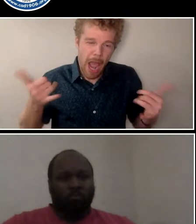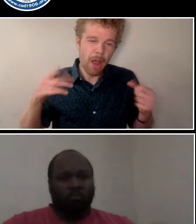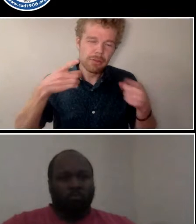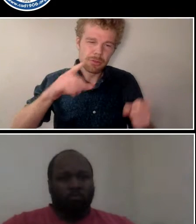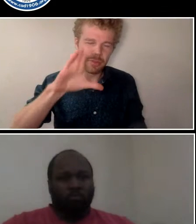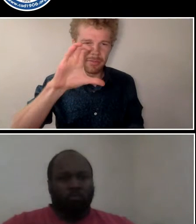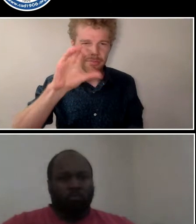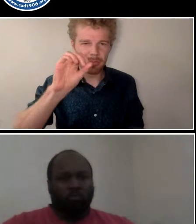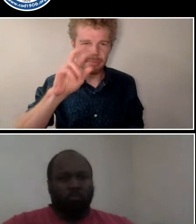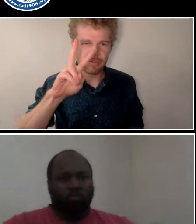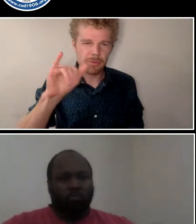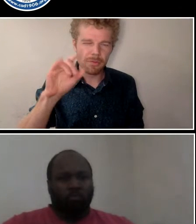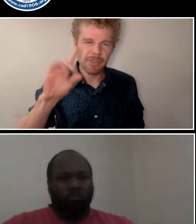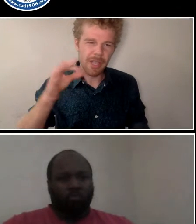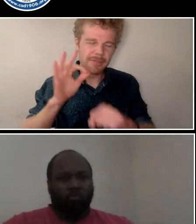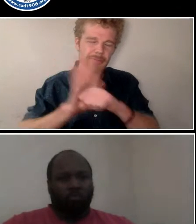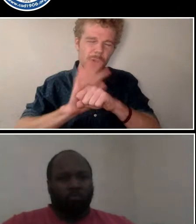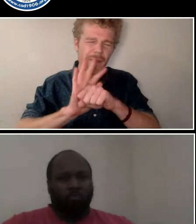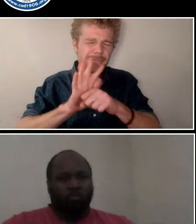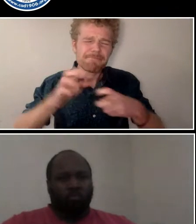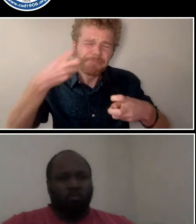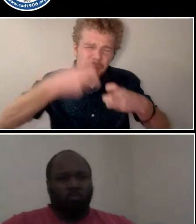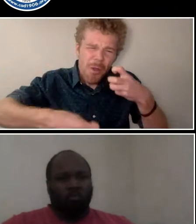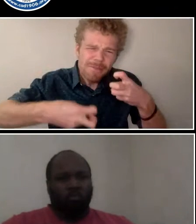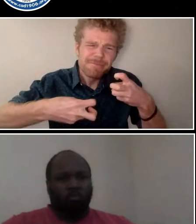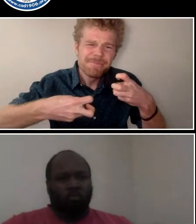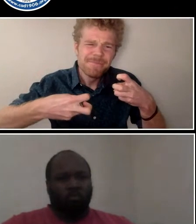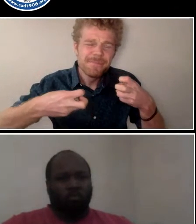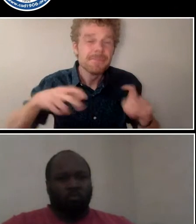your involvement in politics.